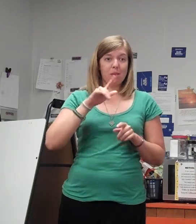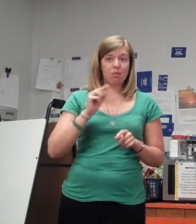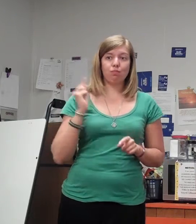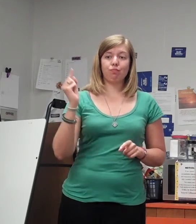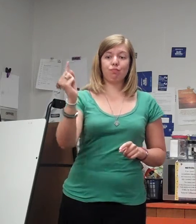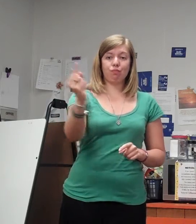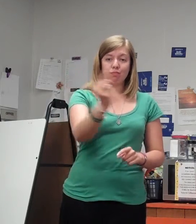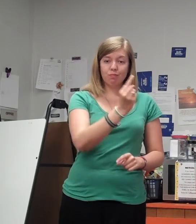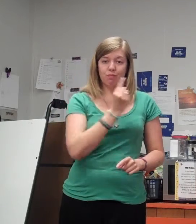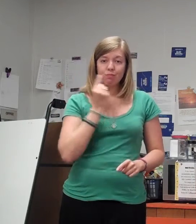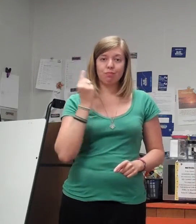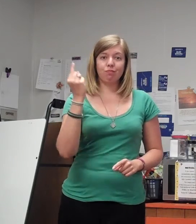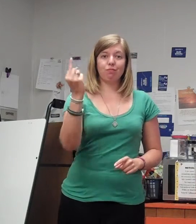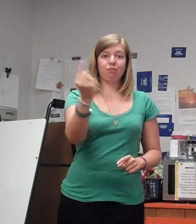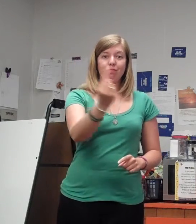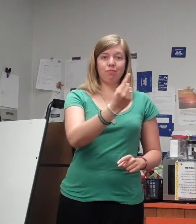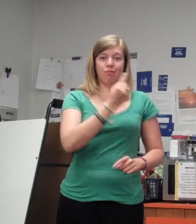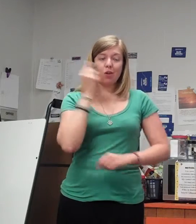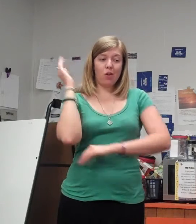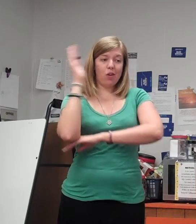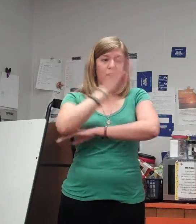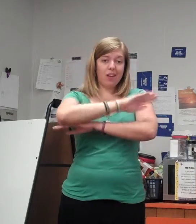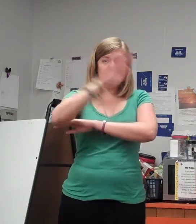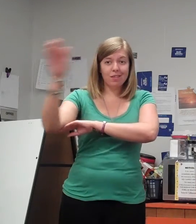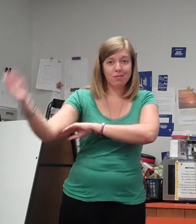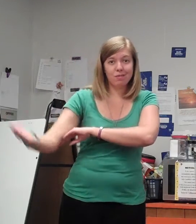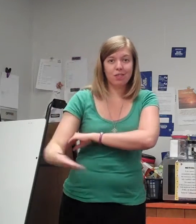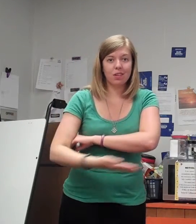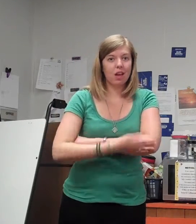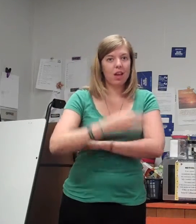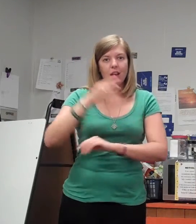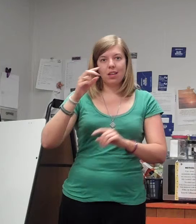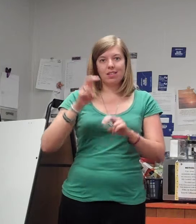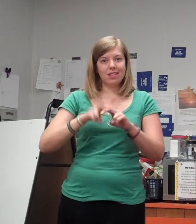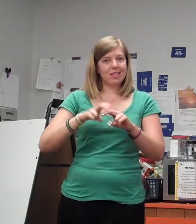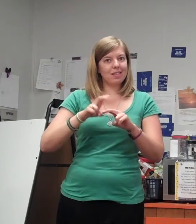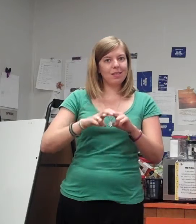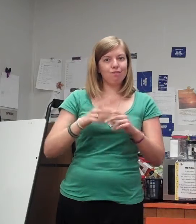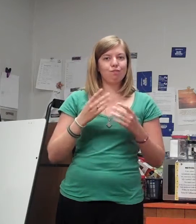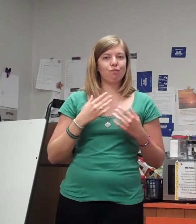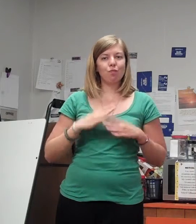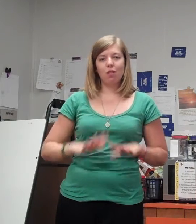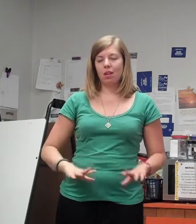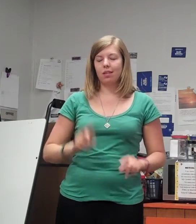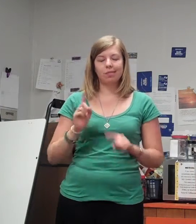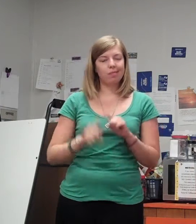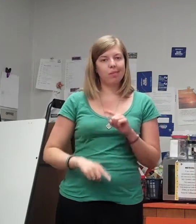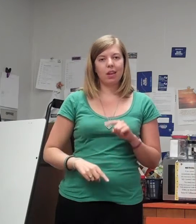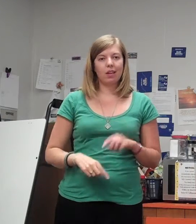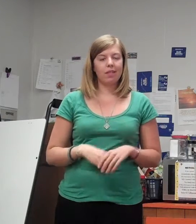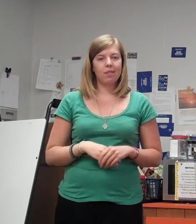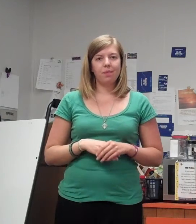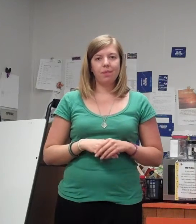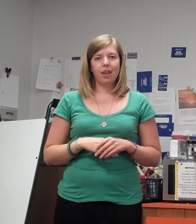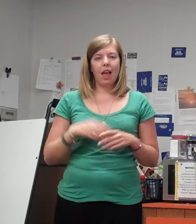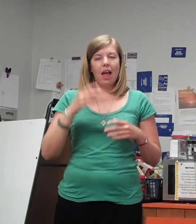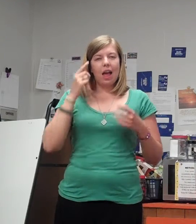all night, all day. I could not sit down. It was driving me crazy. Part of it was the excitement of finally getting